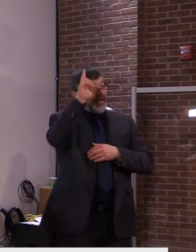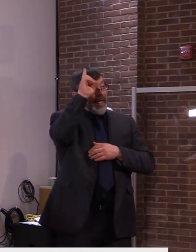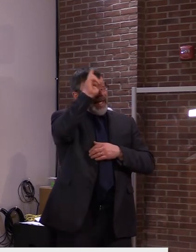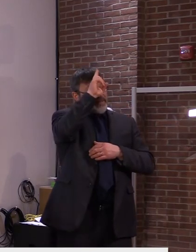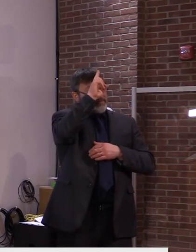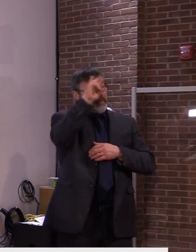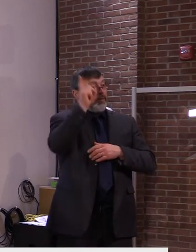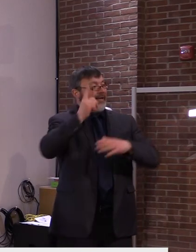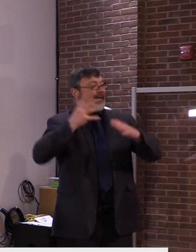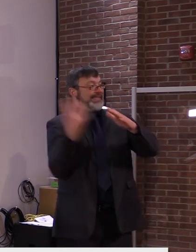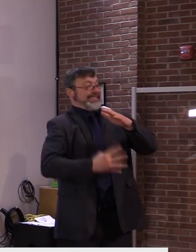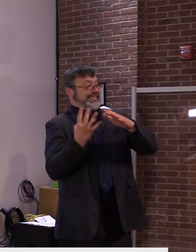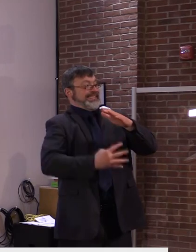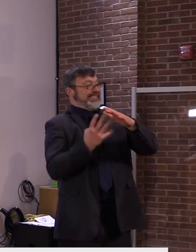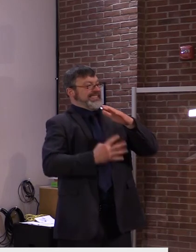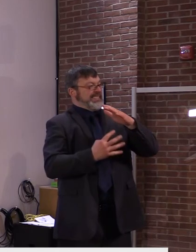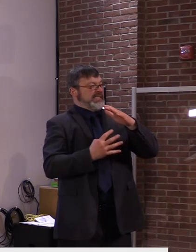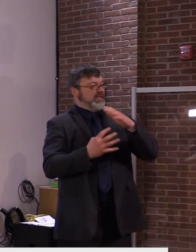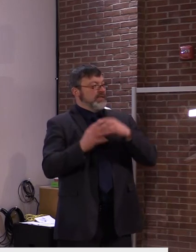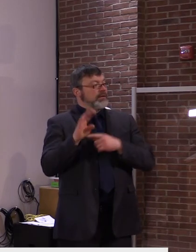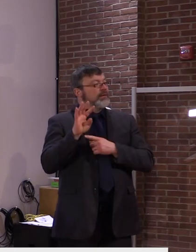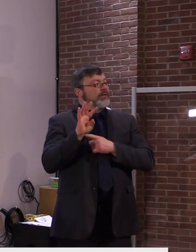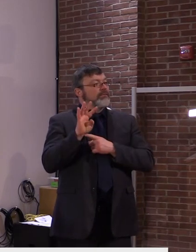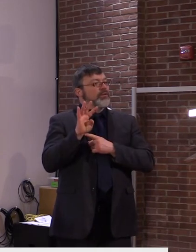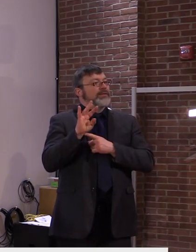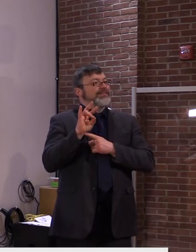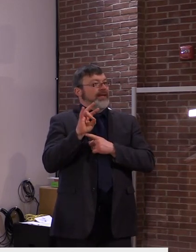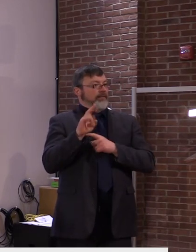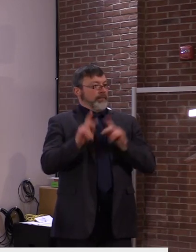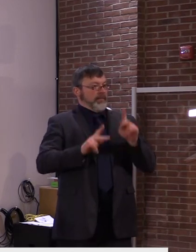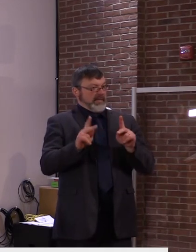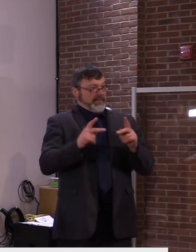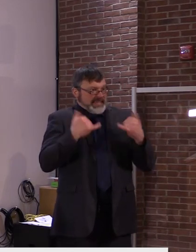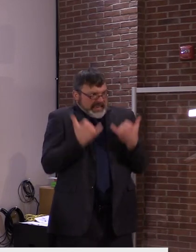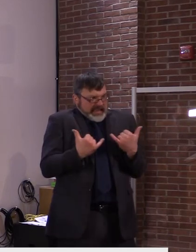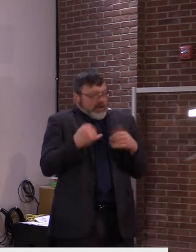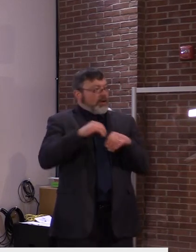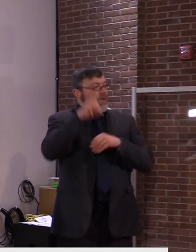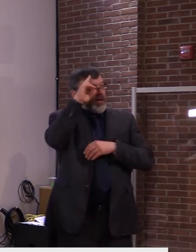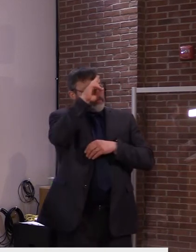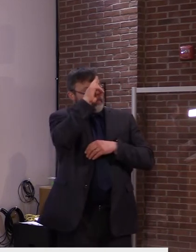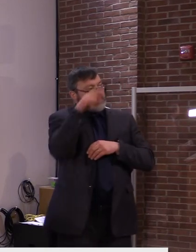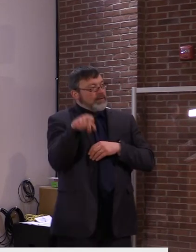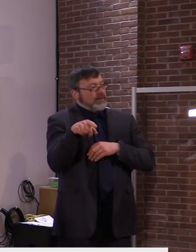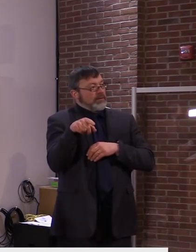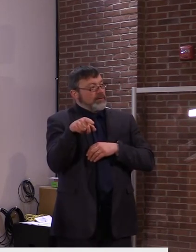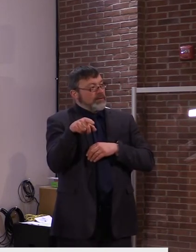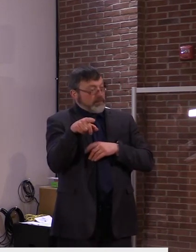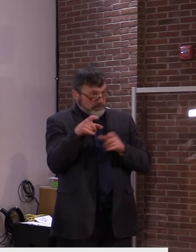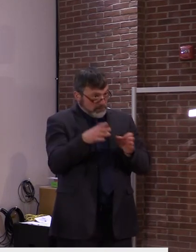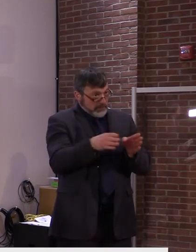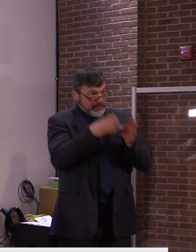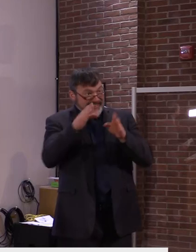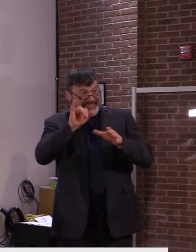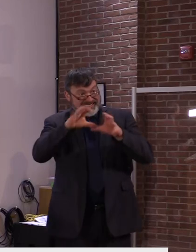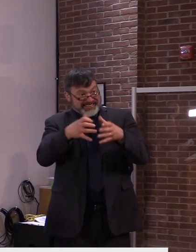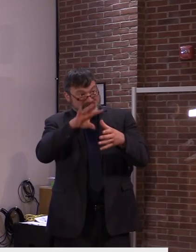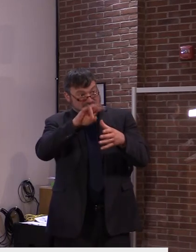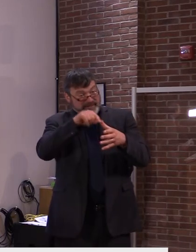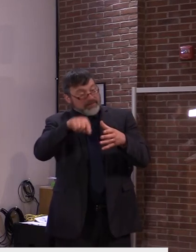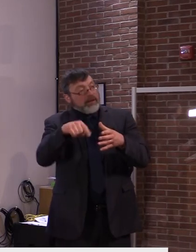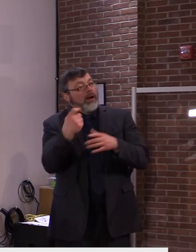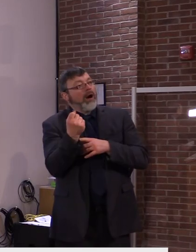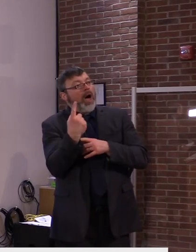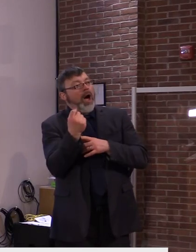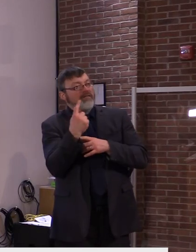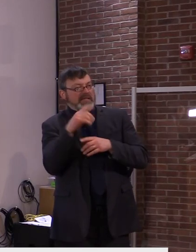bed occupancy, which is down to 11. Now, as you know, some of the reason for our